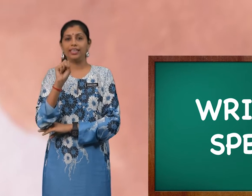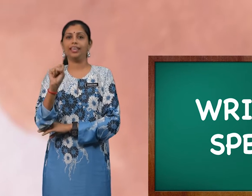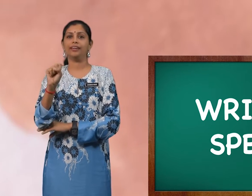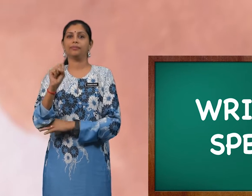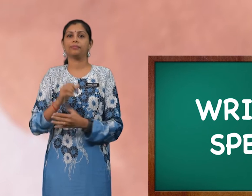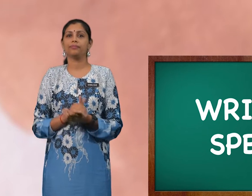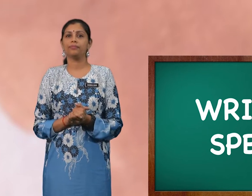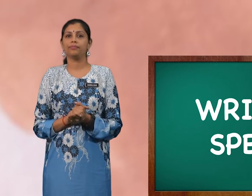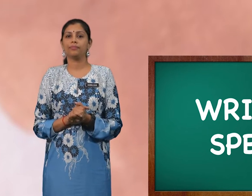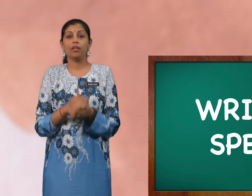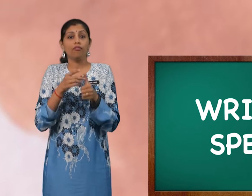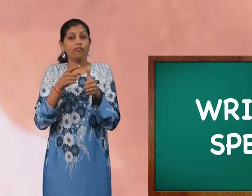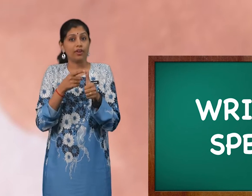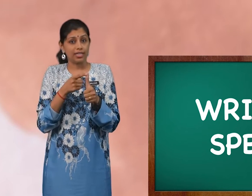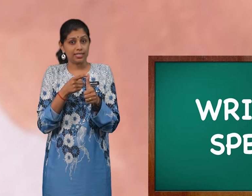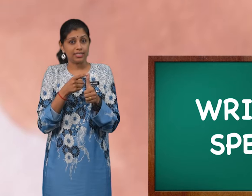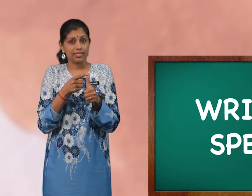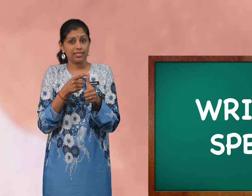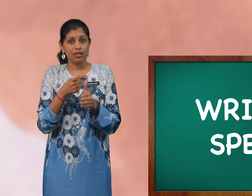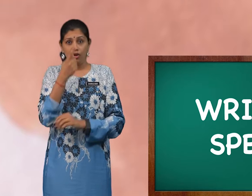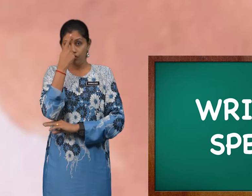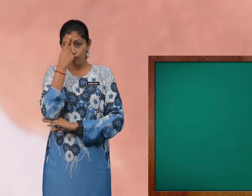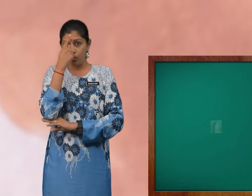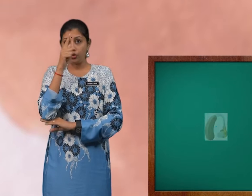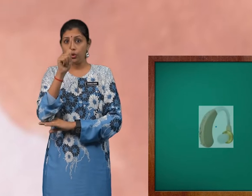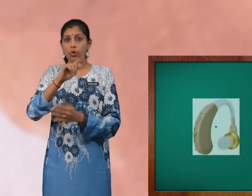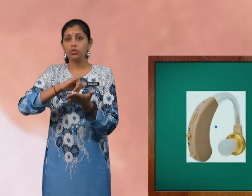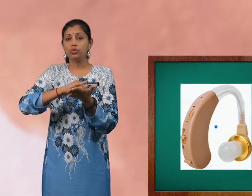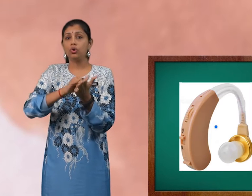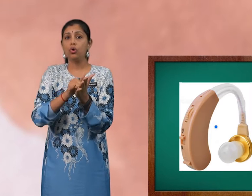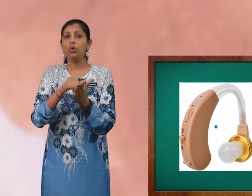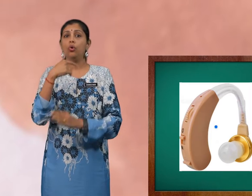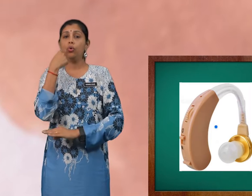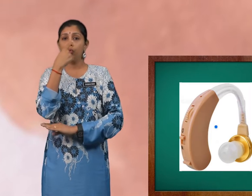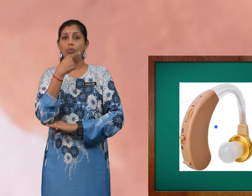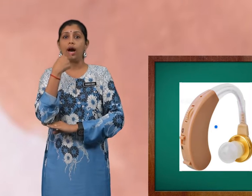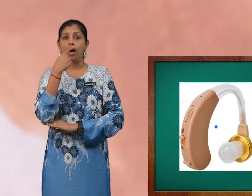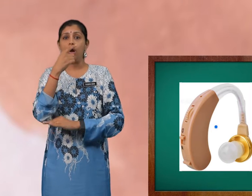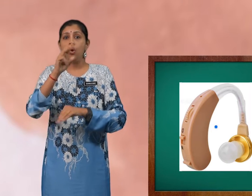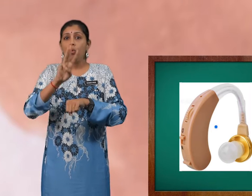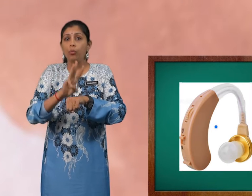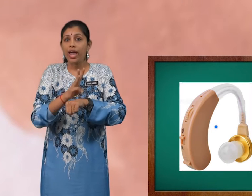here. First, for those who are